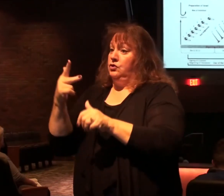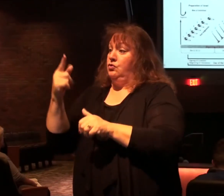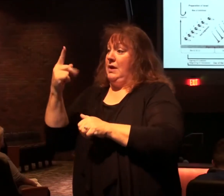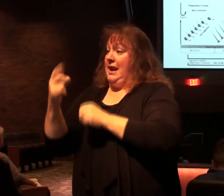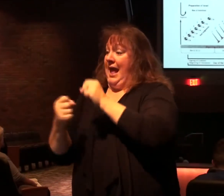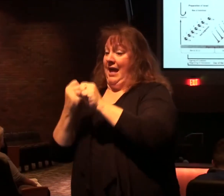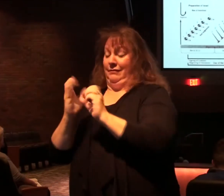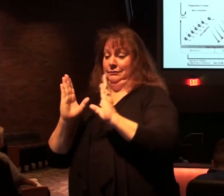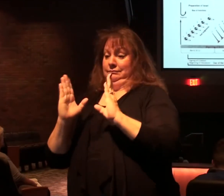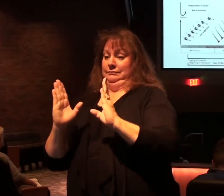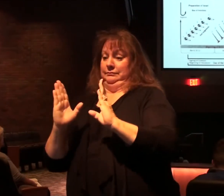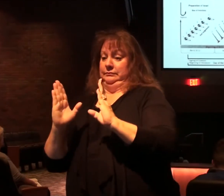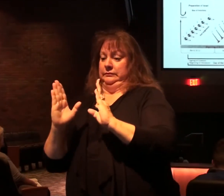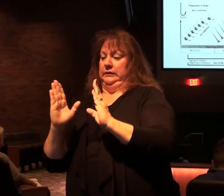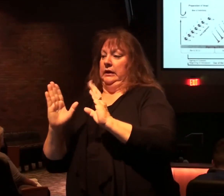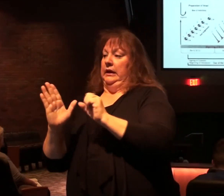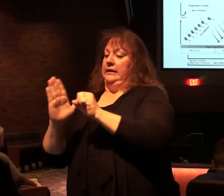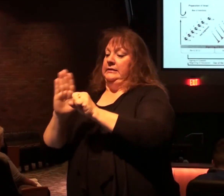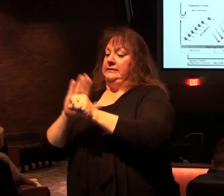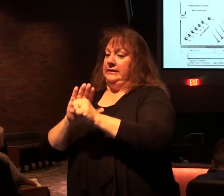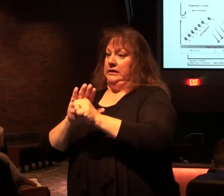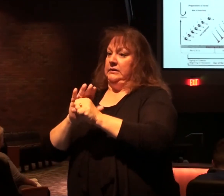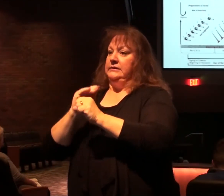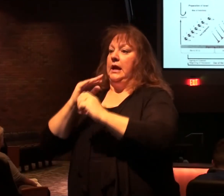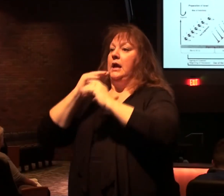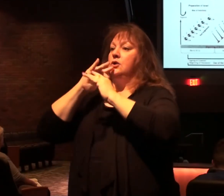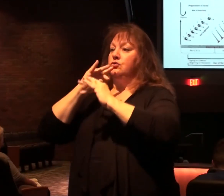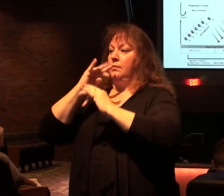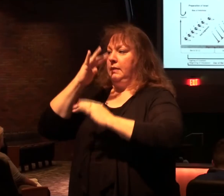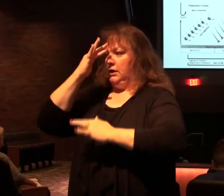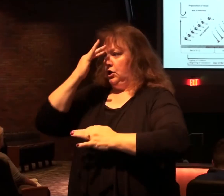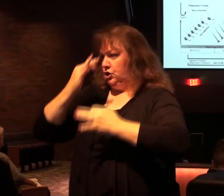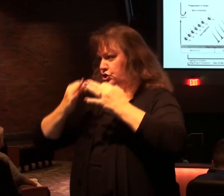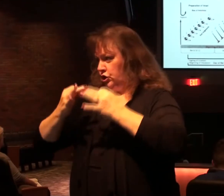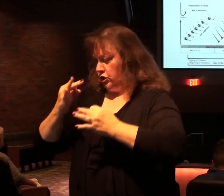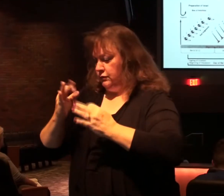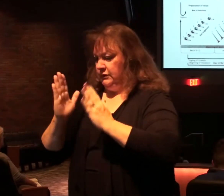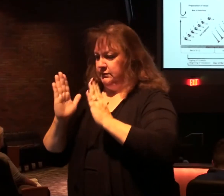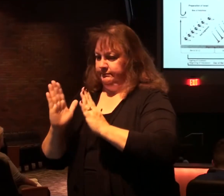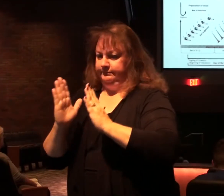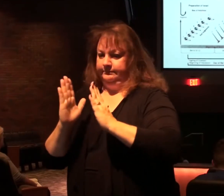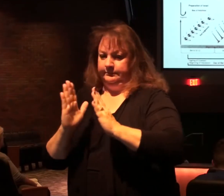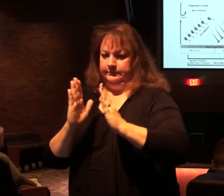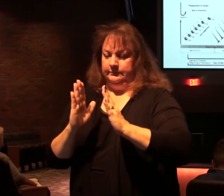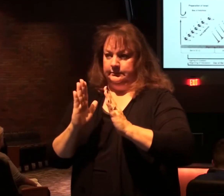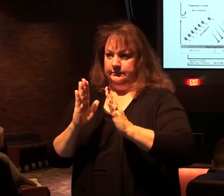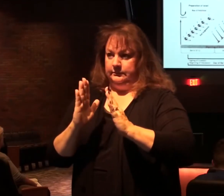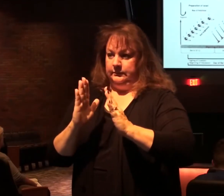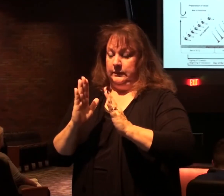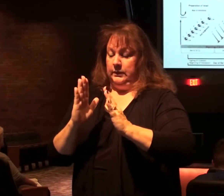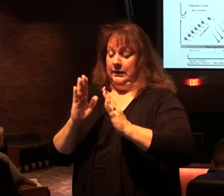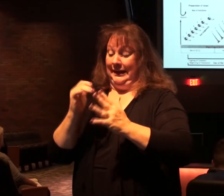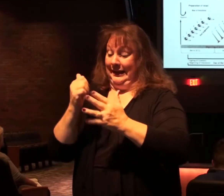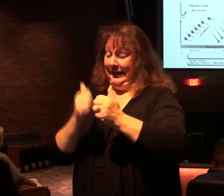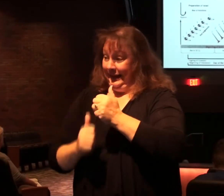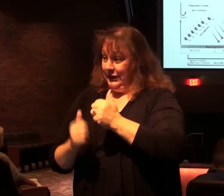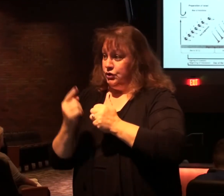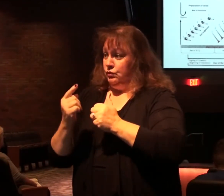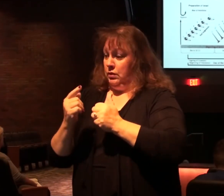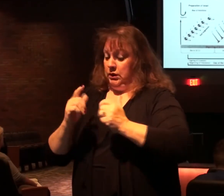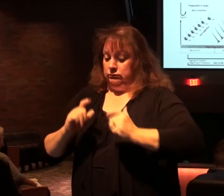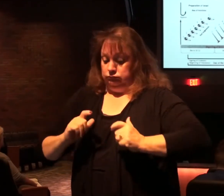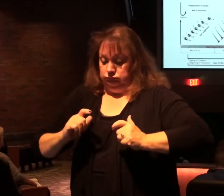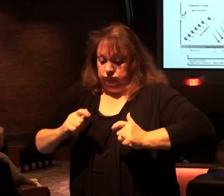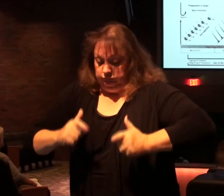a half years, we moved through the seals and the trumpet judgments. Each of these brings a judgment on the